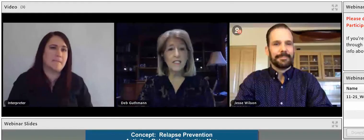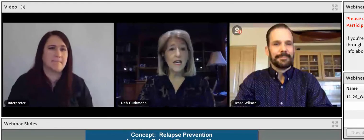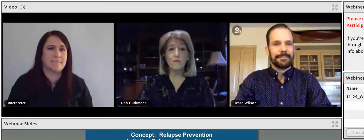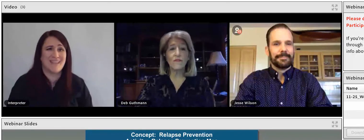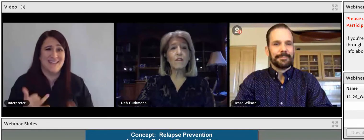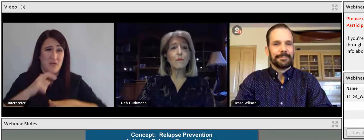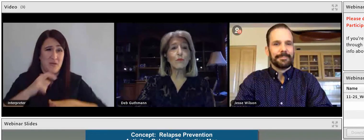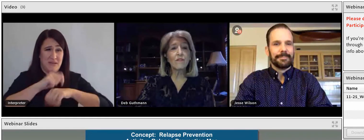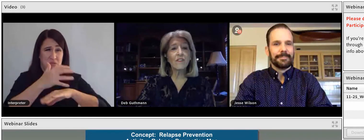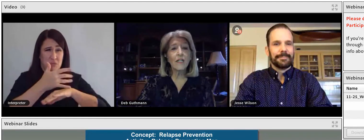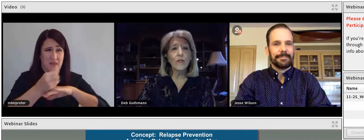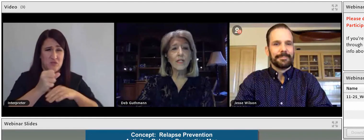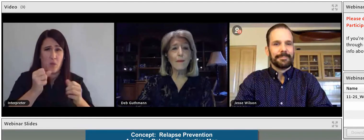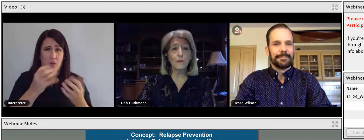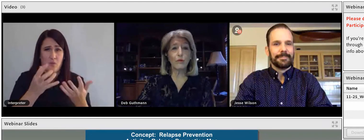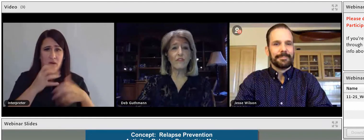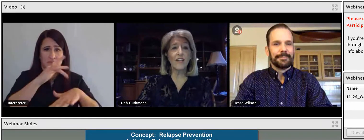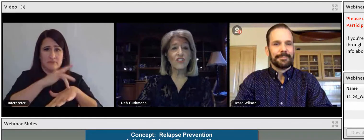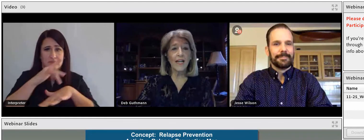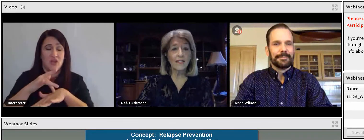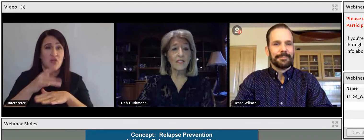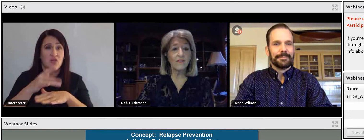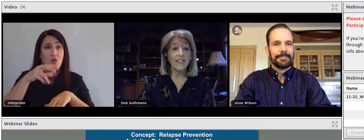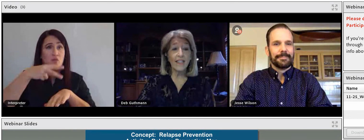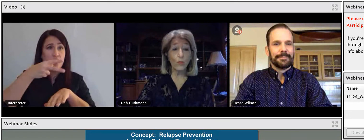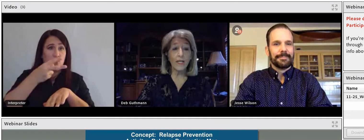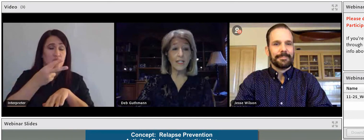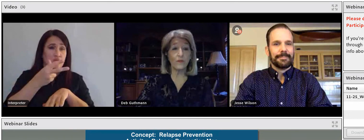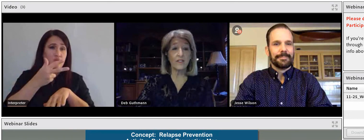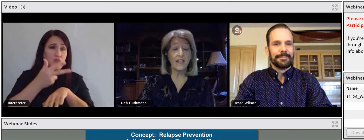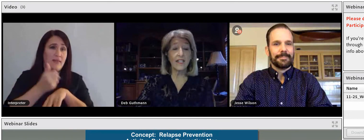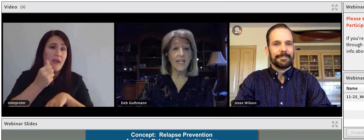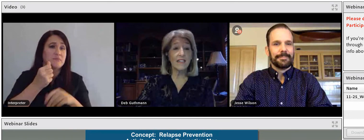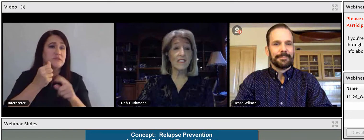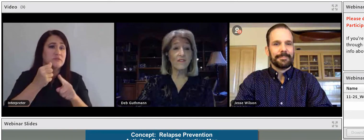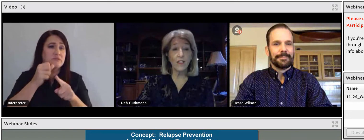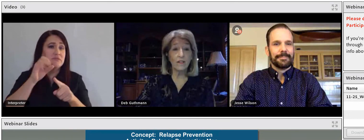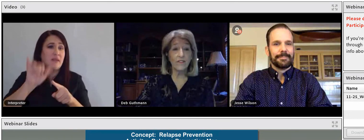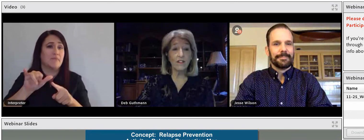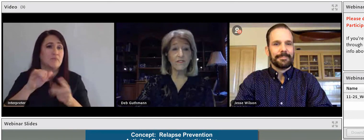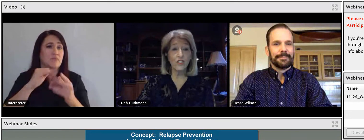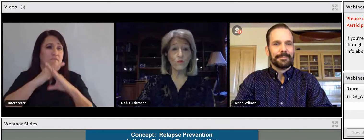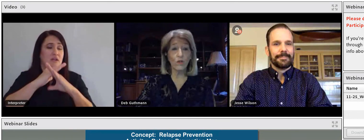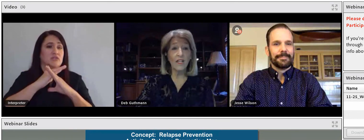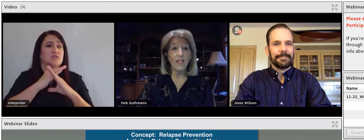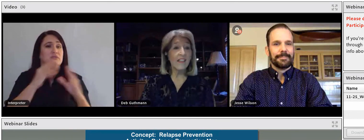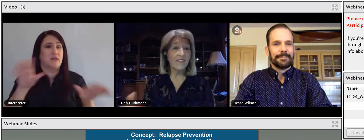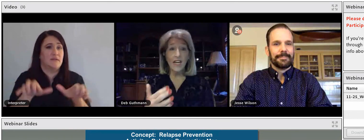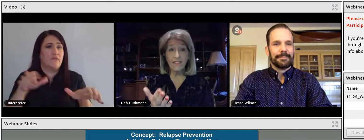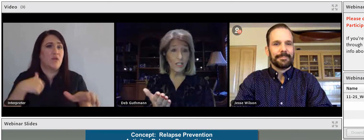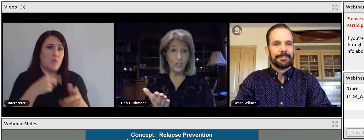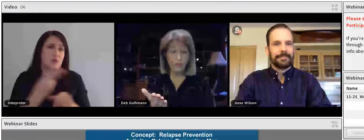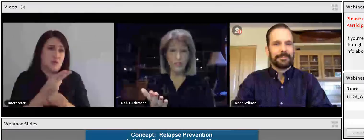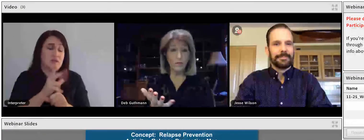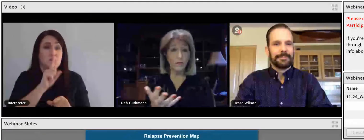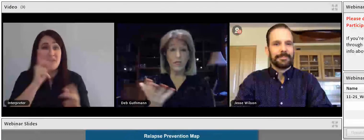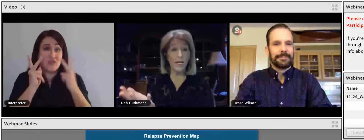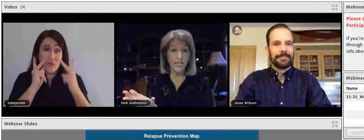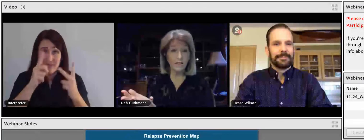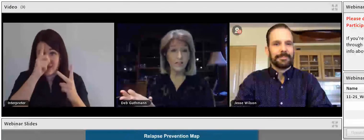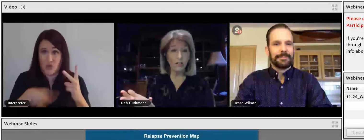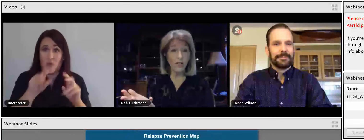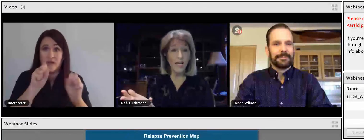We're running out of time. Just very briefly, a relapse prevention activity that we use that, again, is very, very visual that I think you